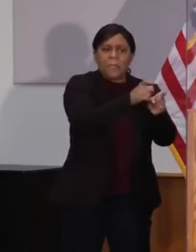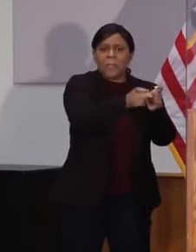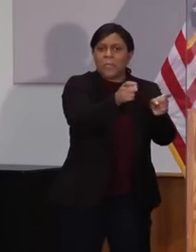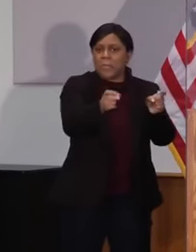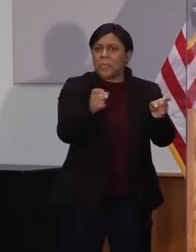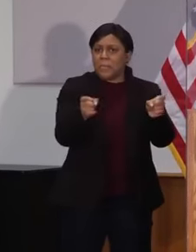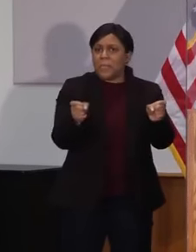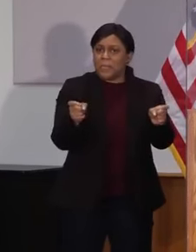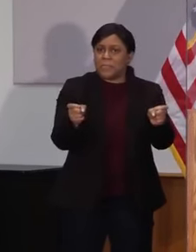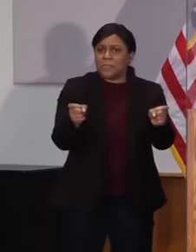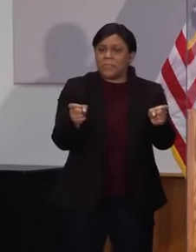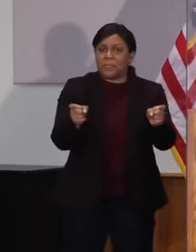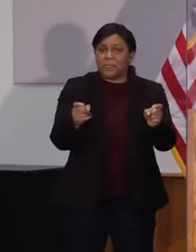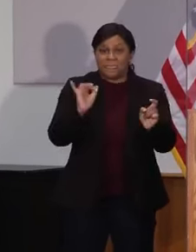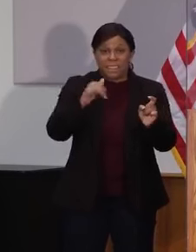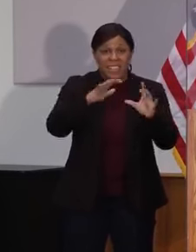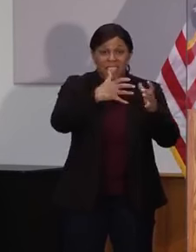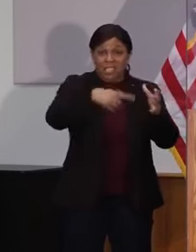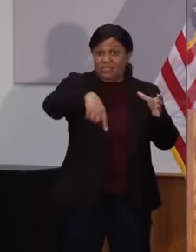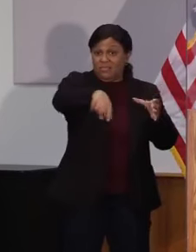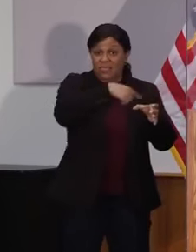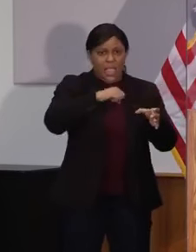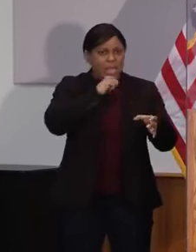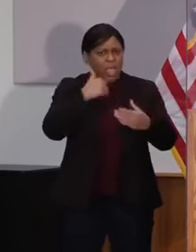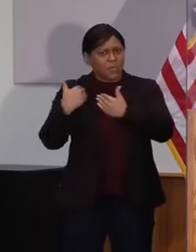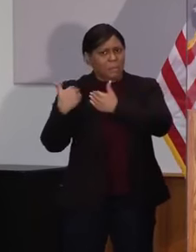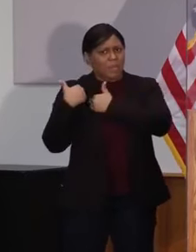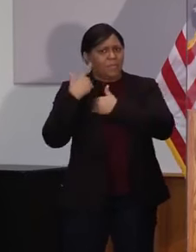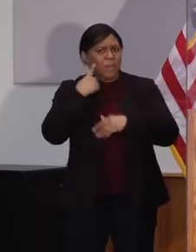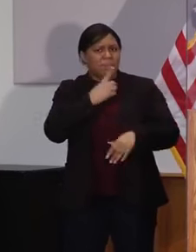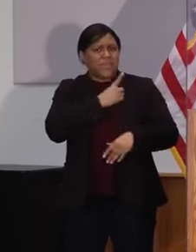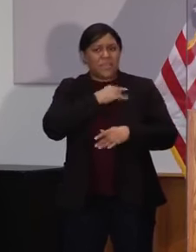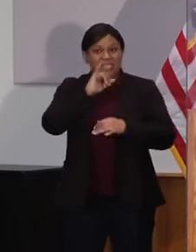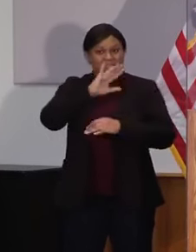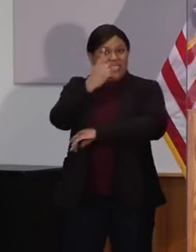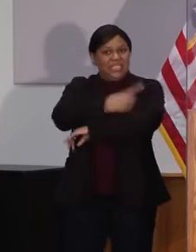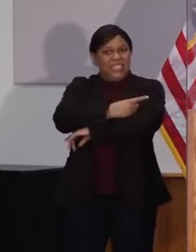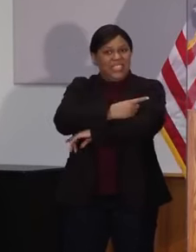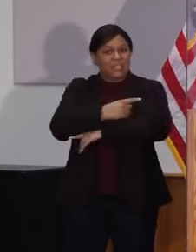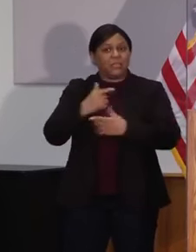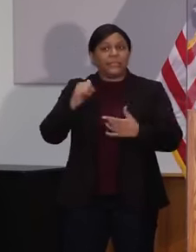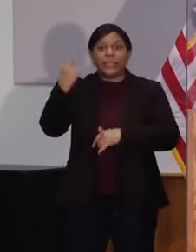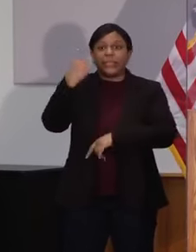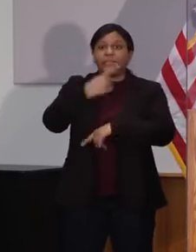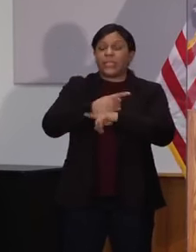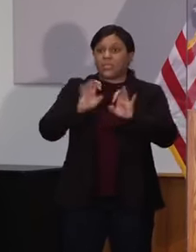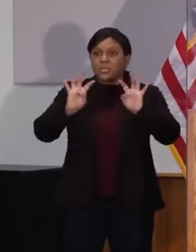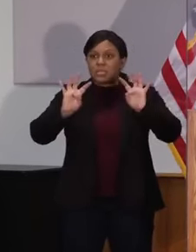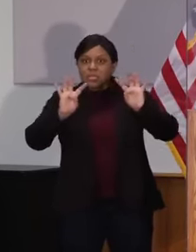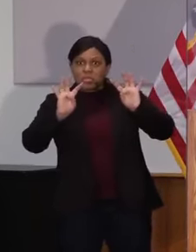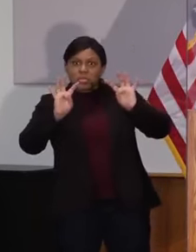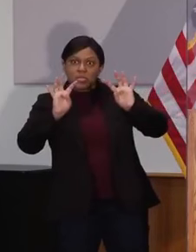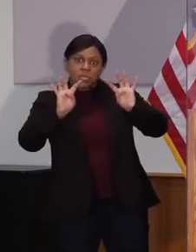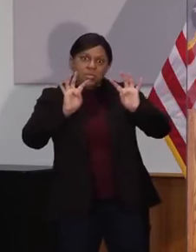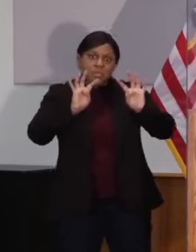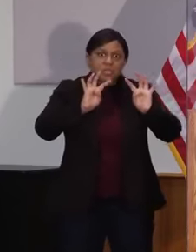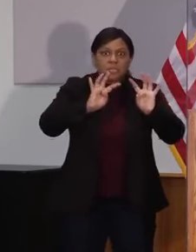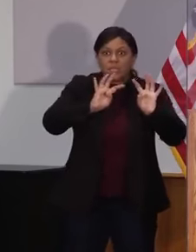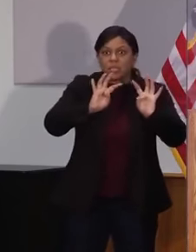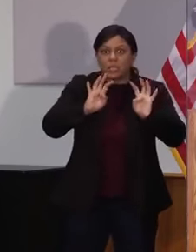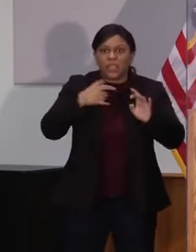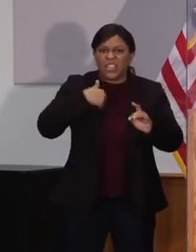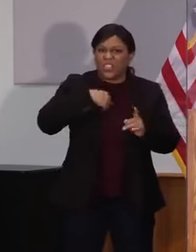it was not their responsibility to be in Minneapolis on a day certain or for 10 days certain. So we believe that the dollar